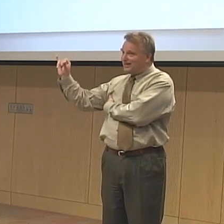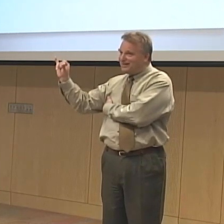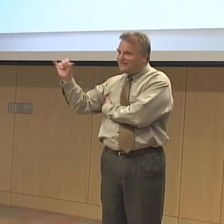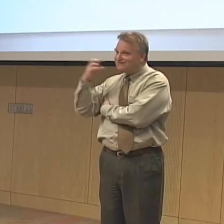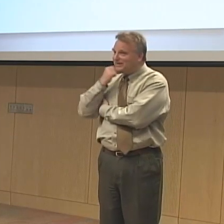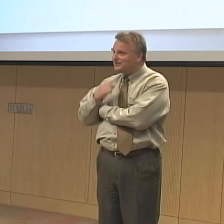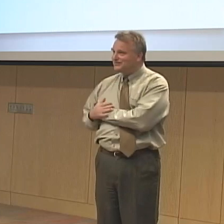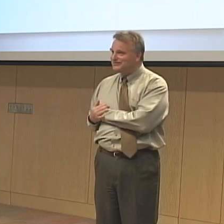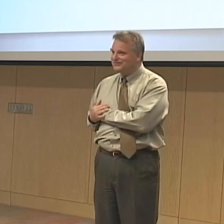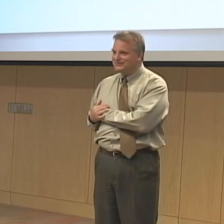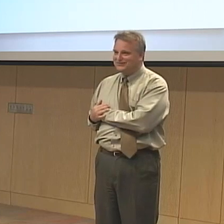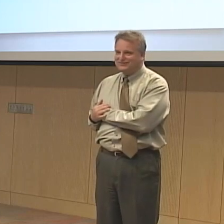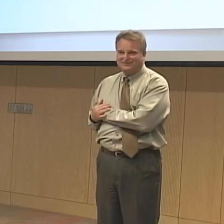Hold that value.